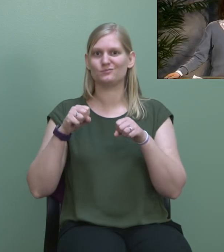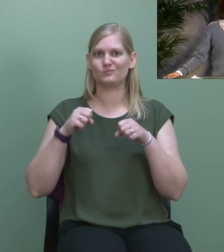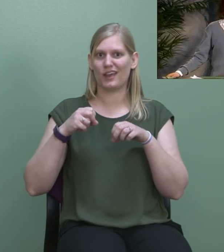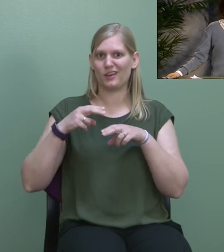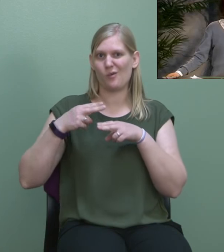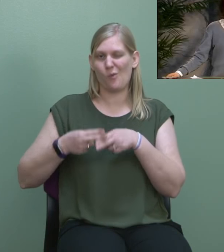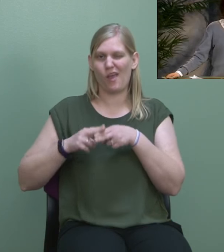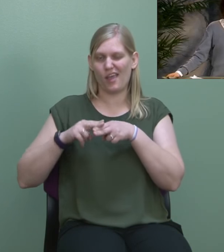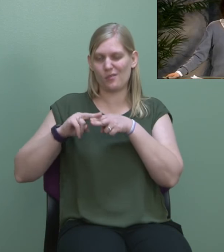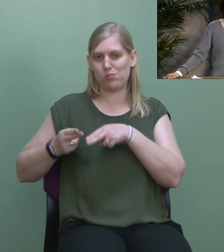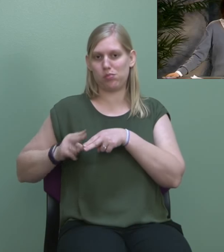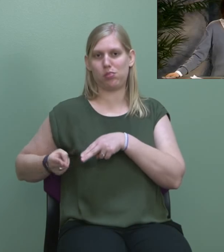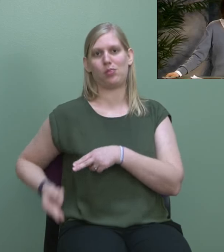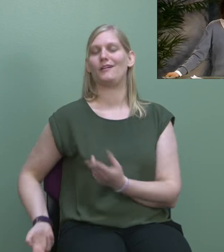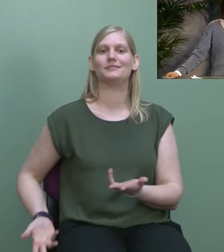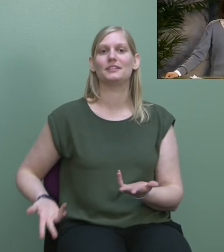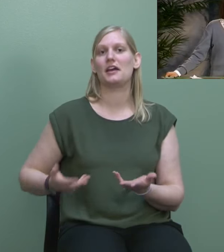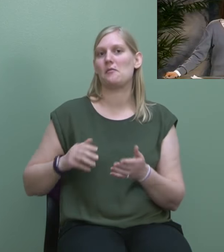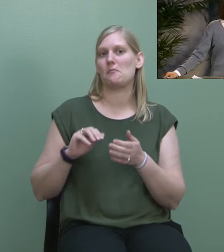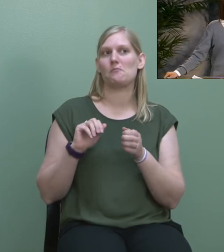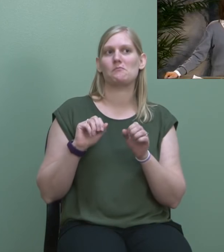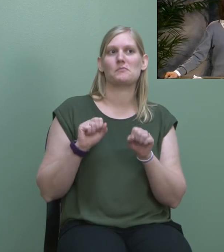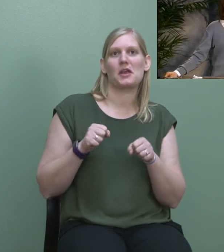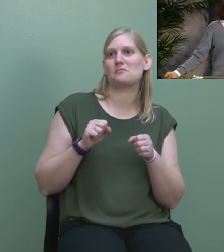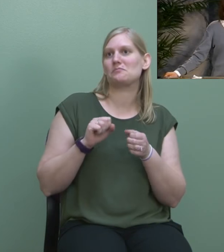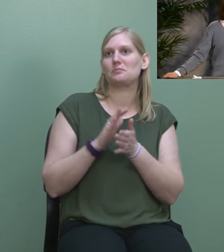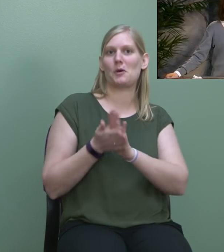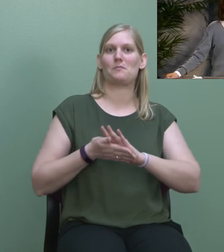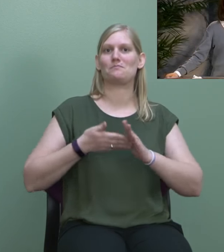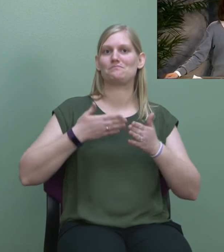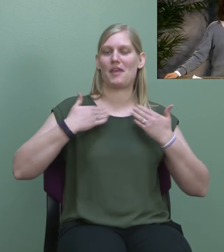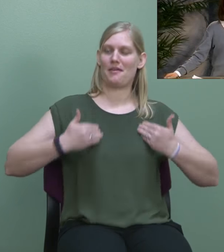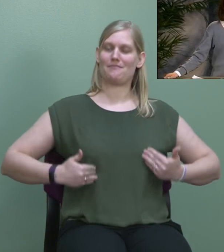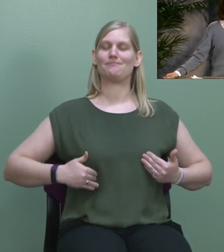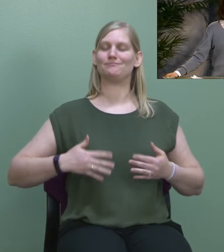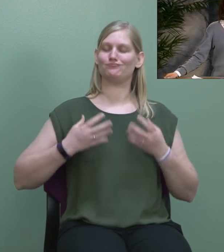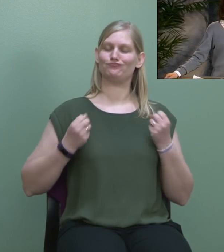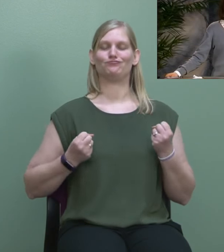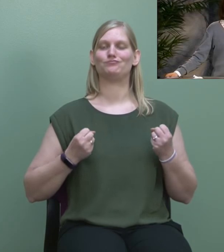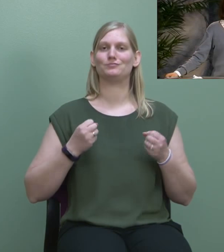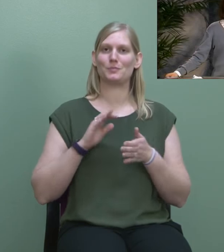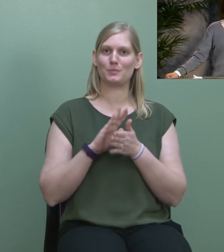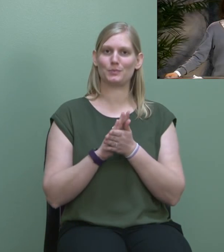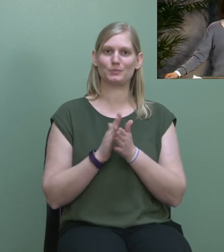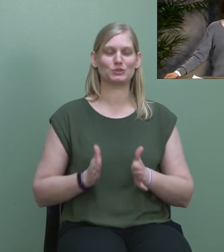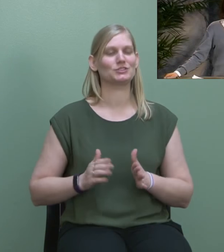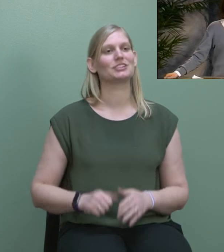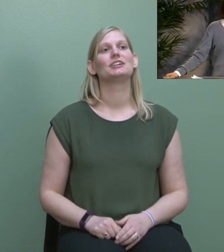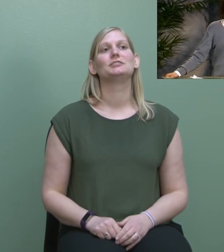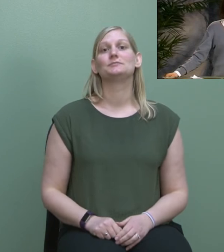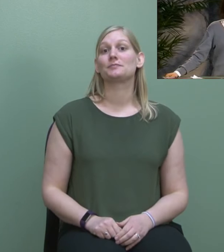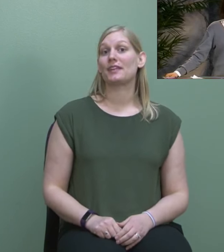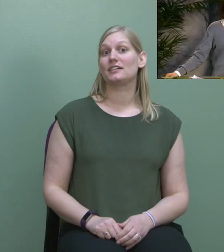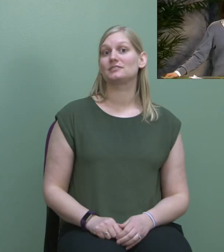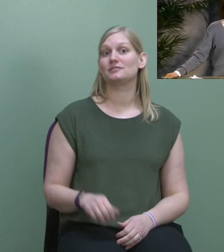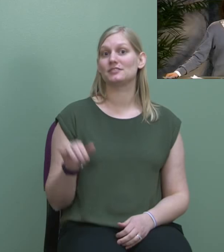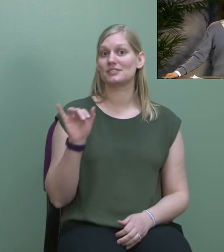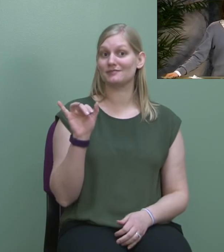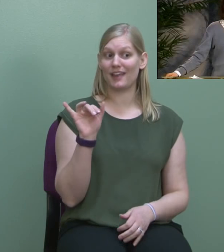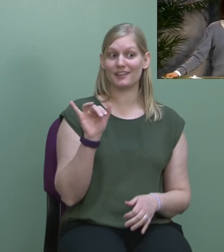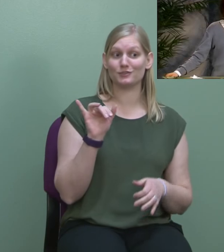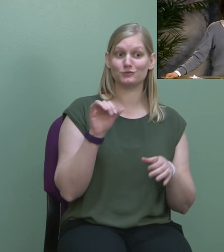be a healthy person. Food is our fuel, and just like a car needs gasoline, we need food to